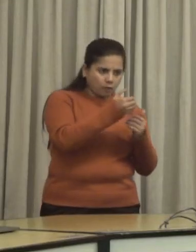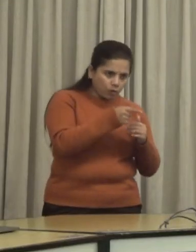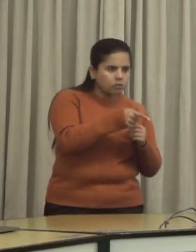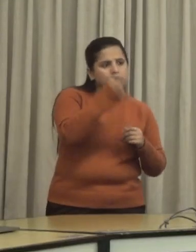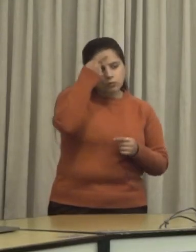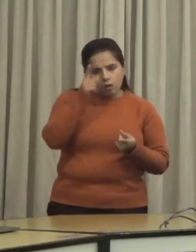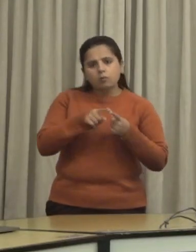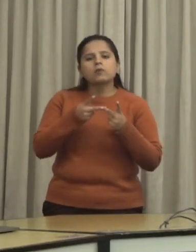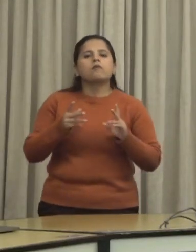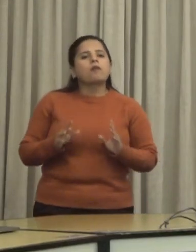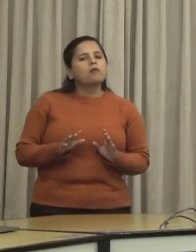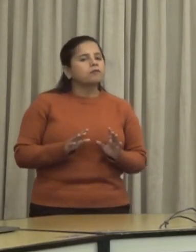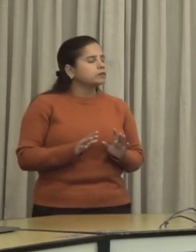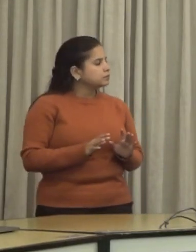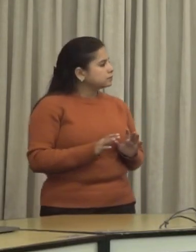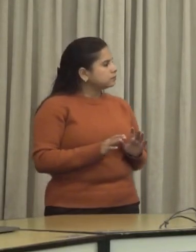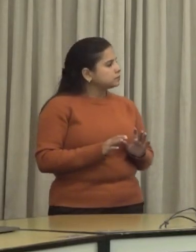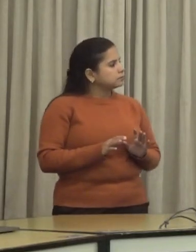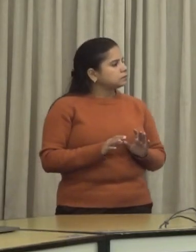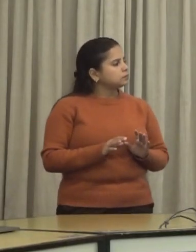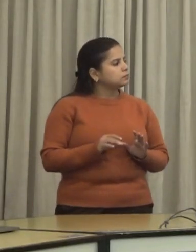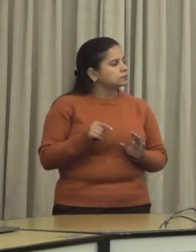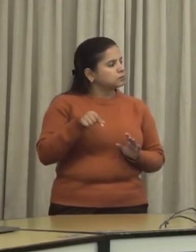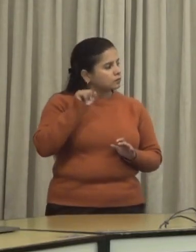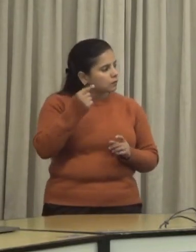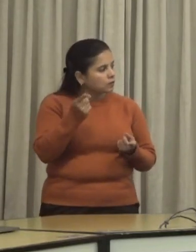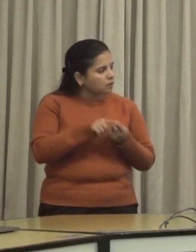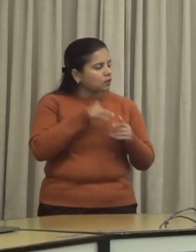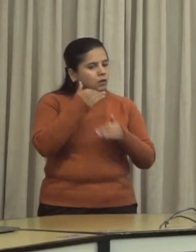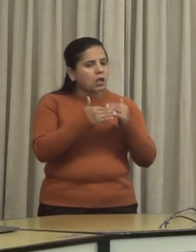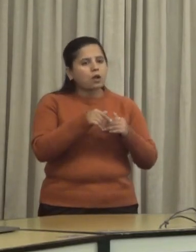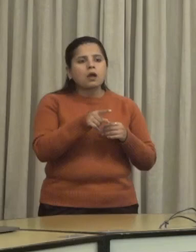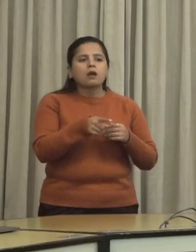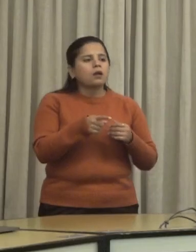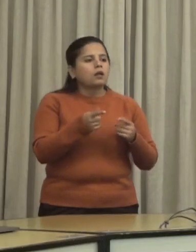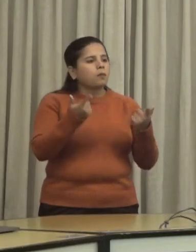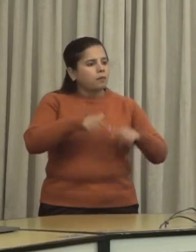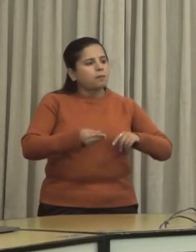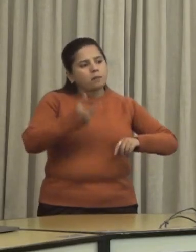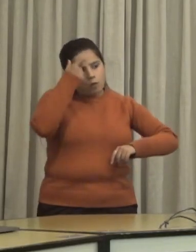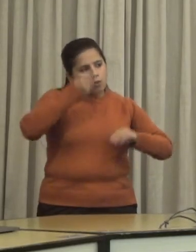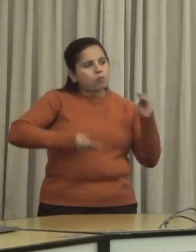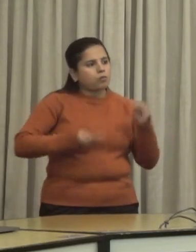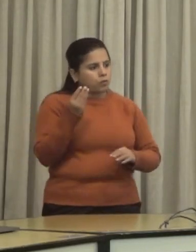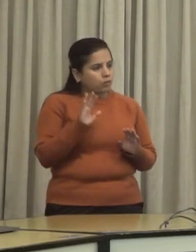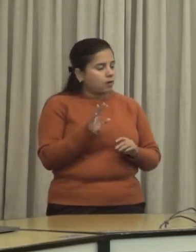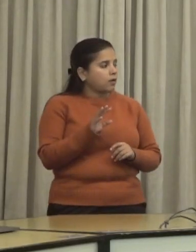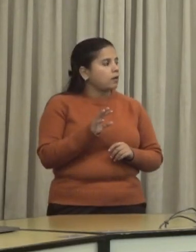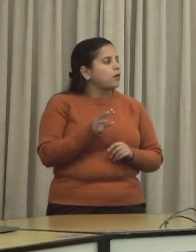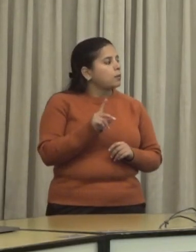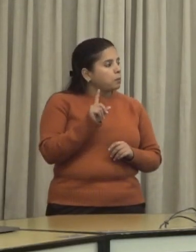it, and their straitened circumstances get only worse with it. In fact,